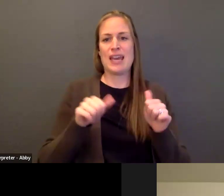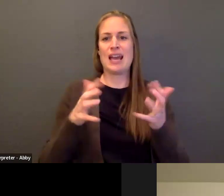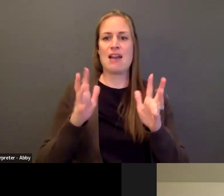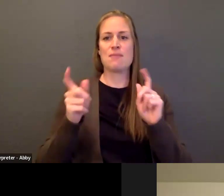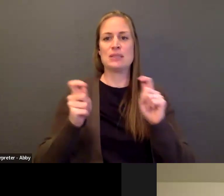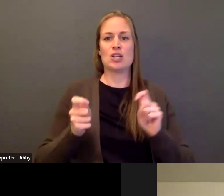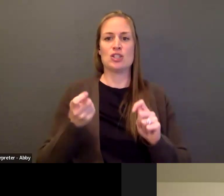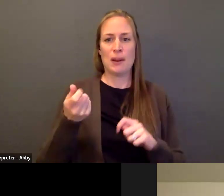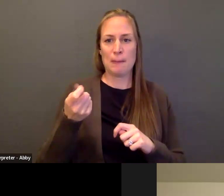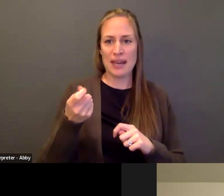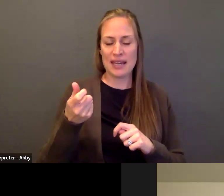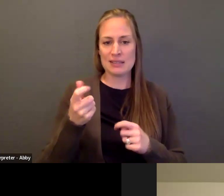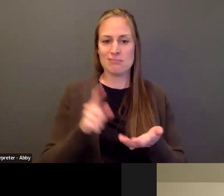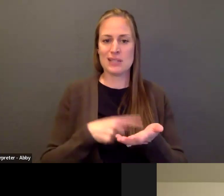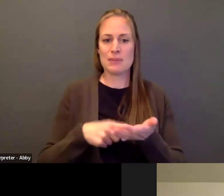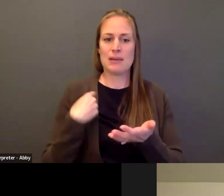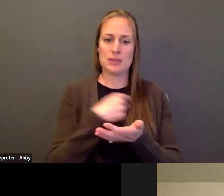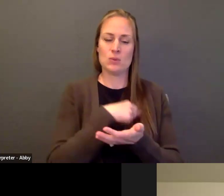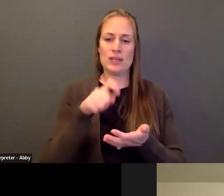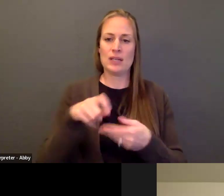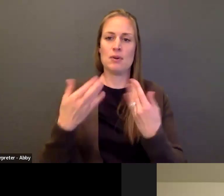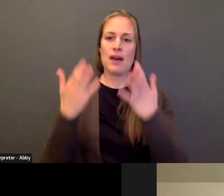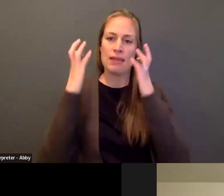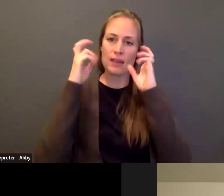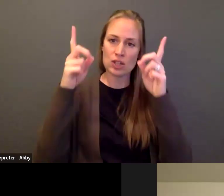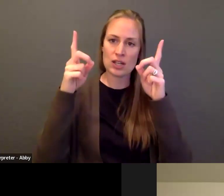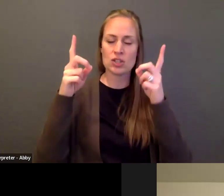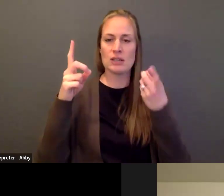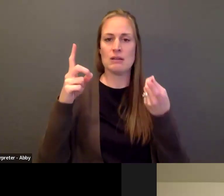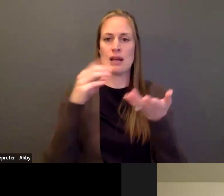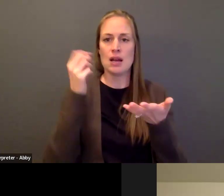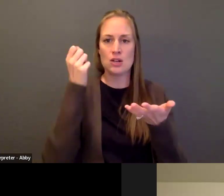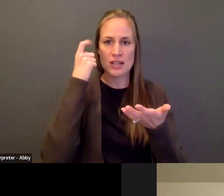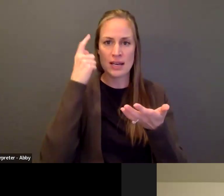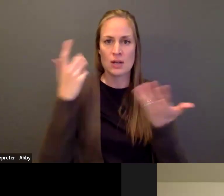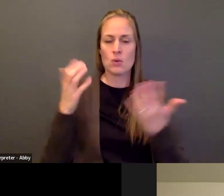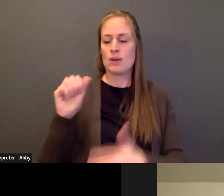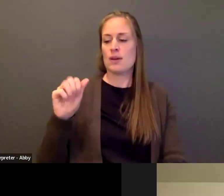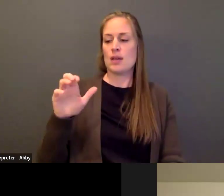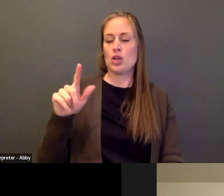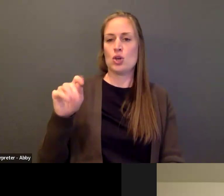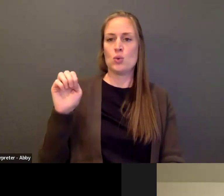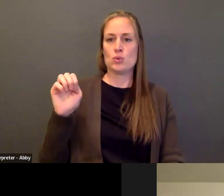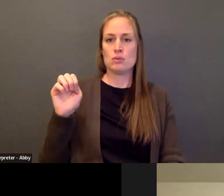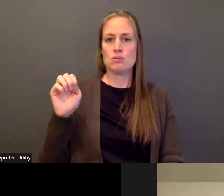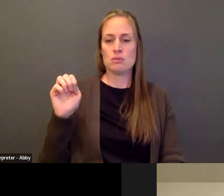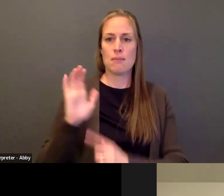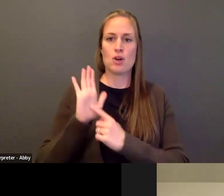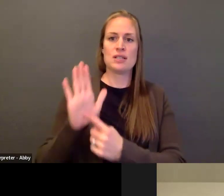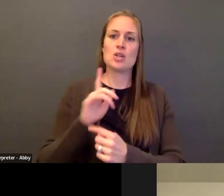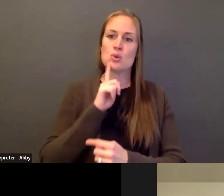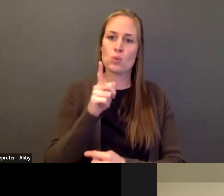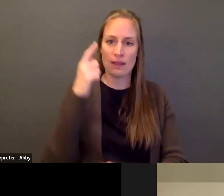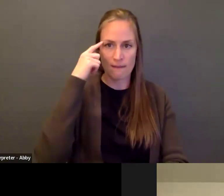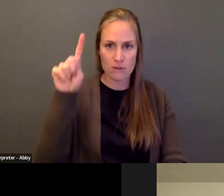again that education, understanding of what the acute presentation is really for, and that gets to that previous thing about what's the